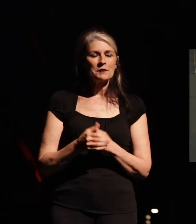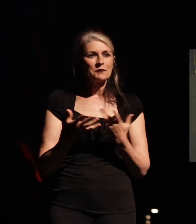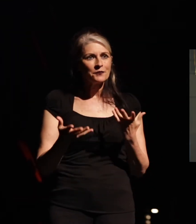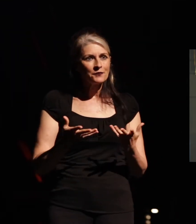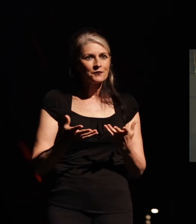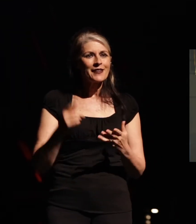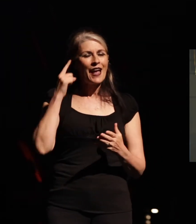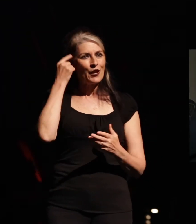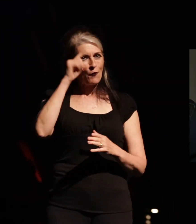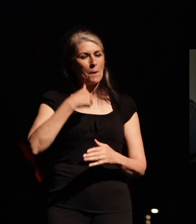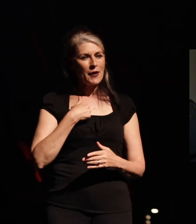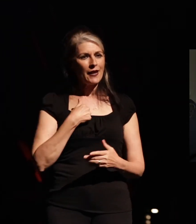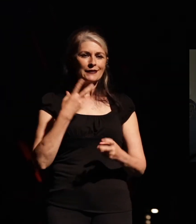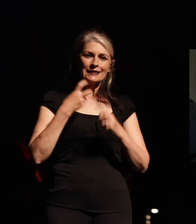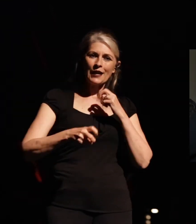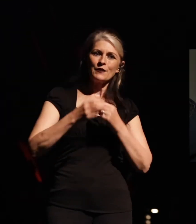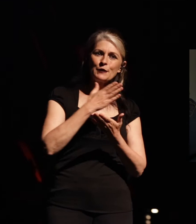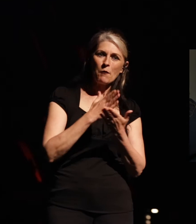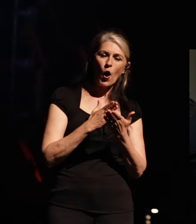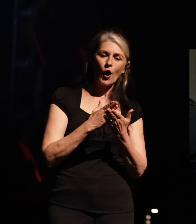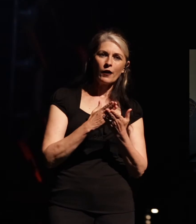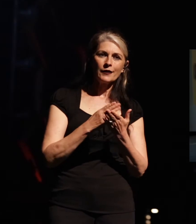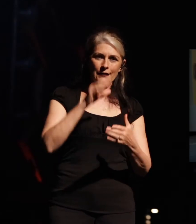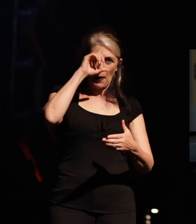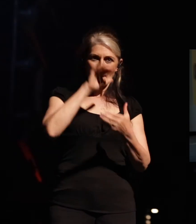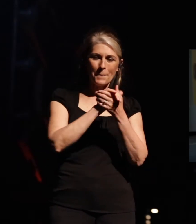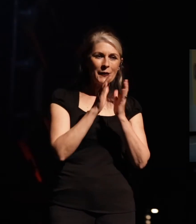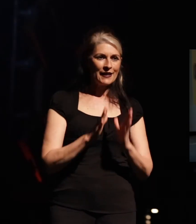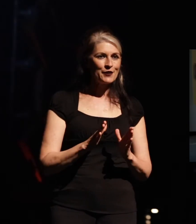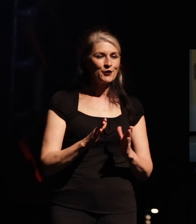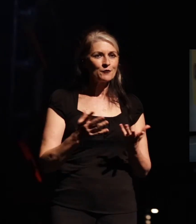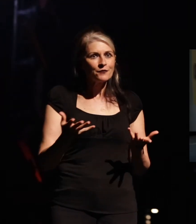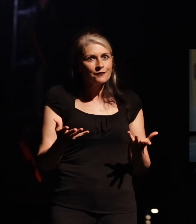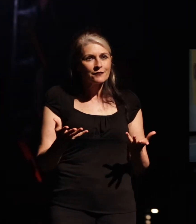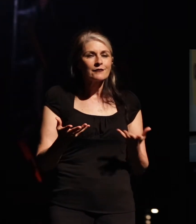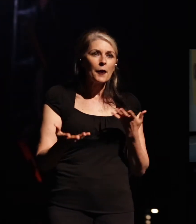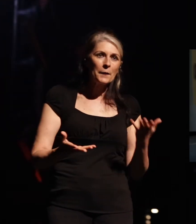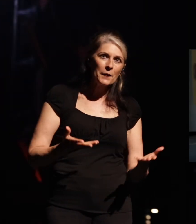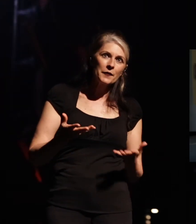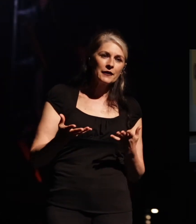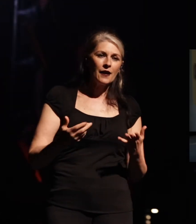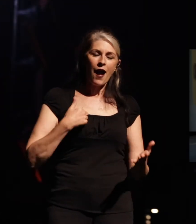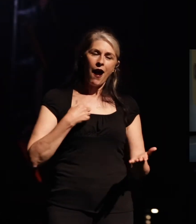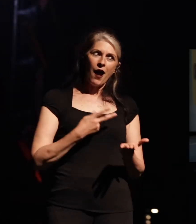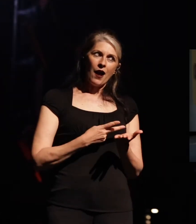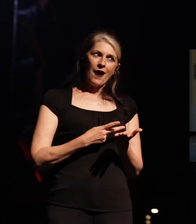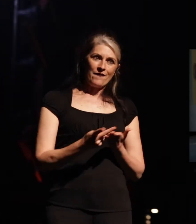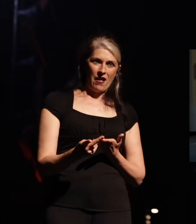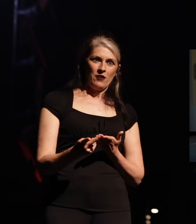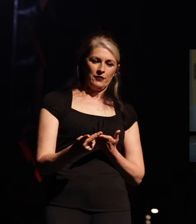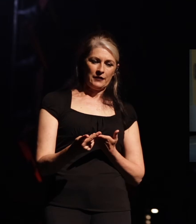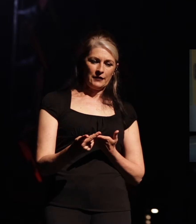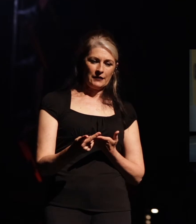that's probably the hardest part as a believer, that I failed. And I failed in